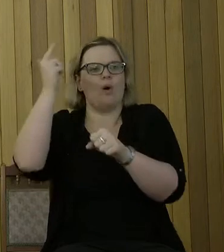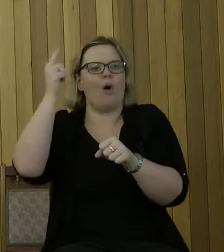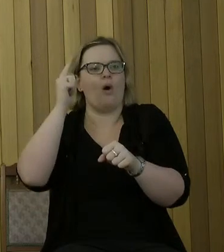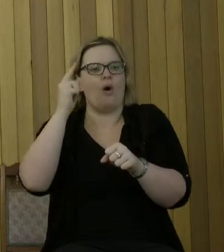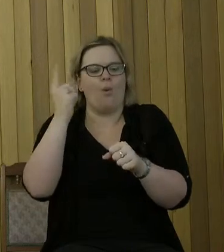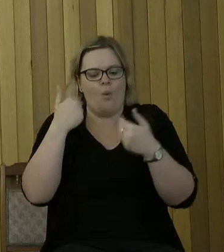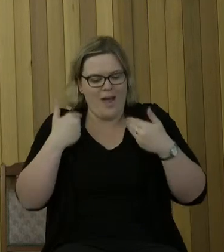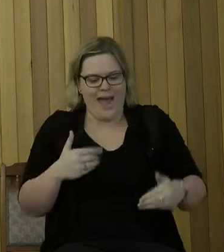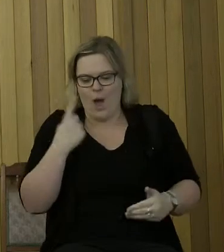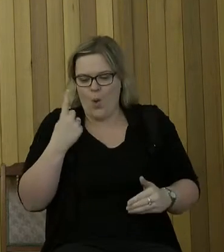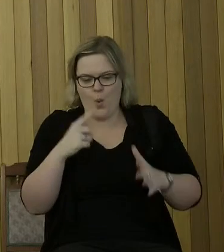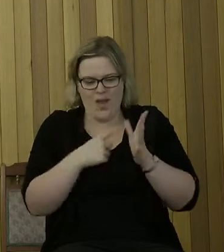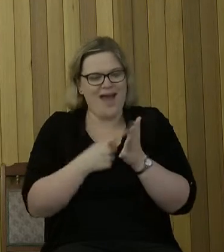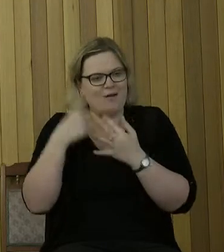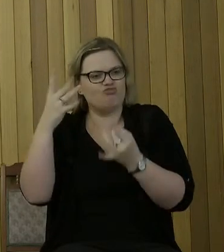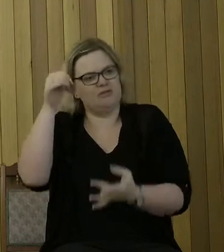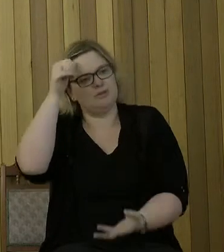what we are, who we are,